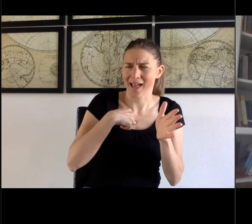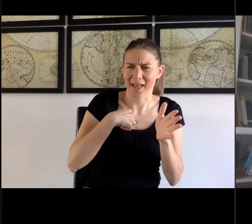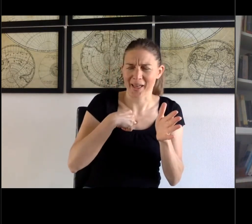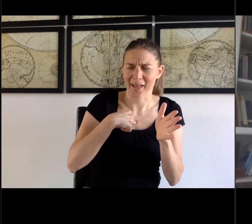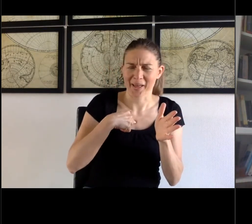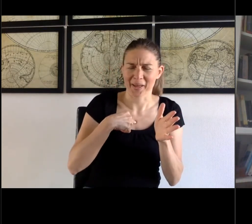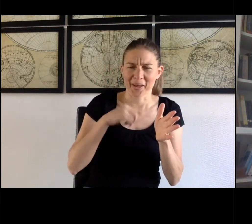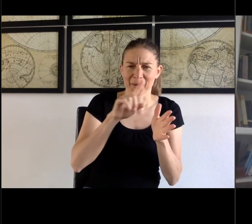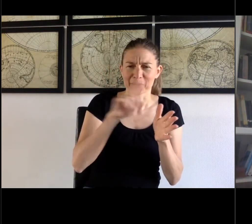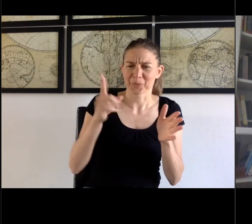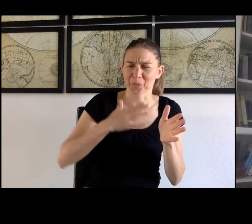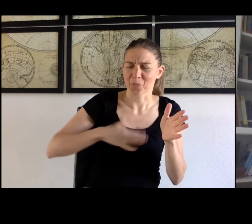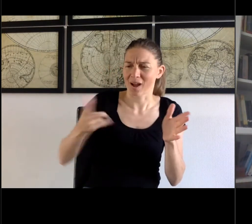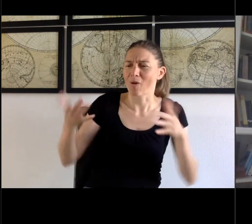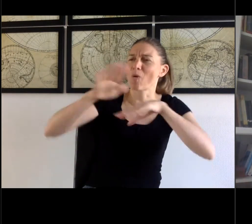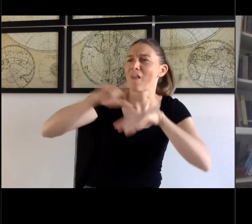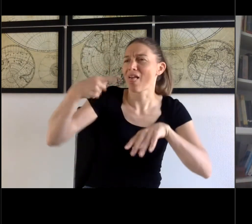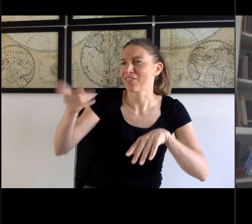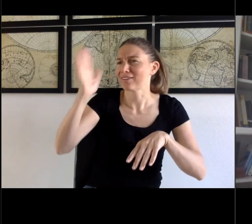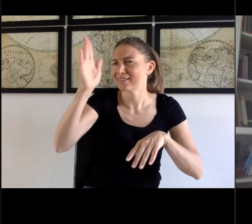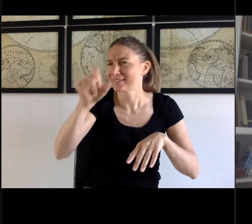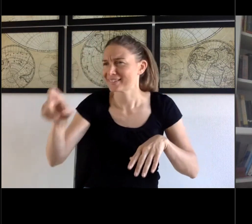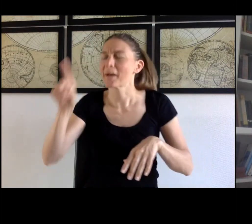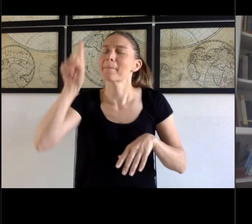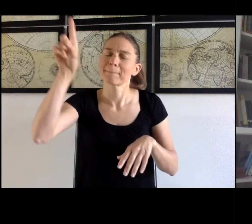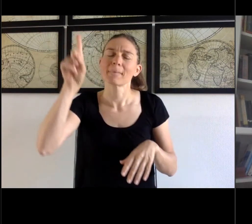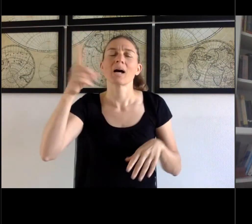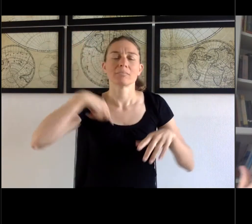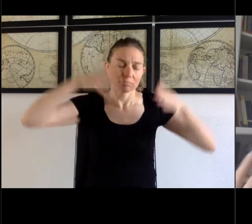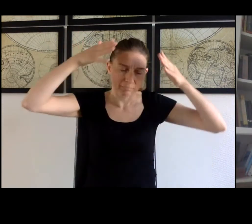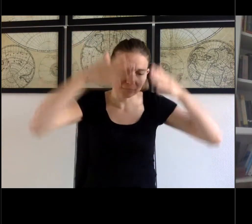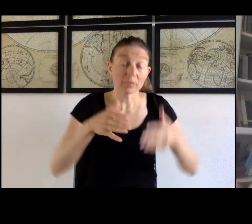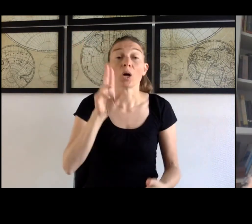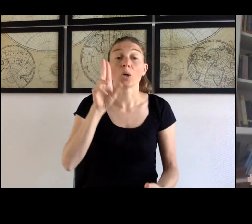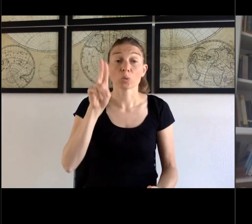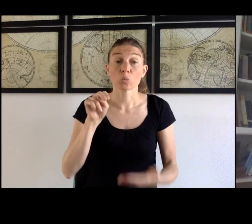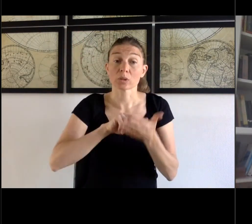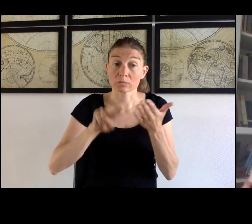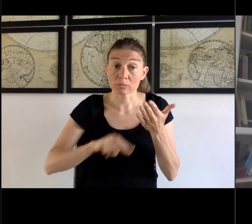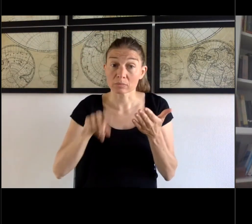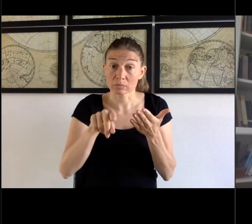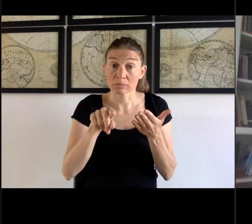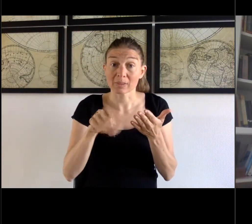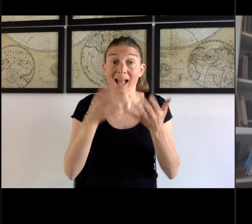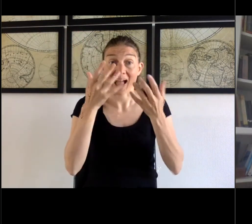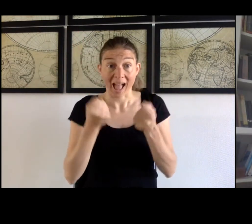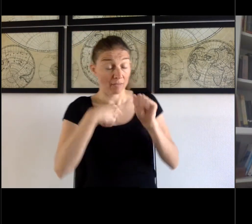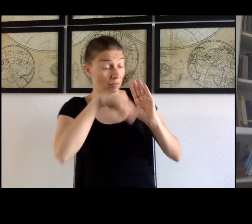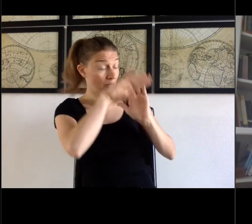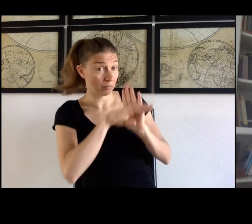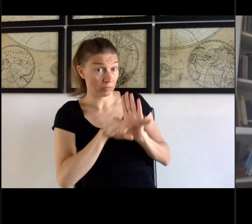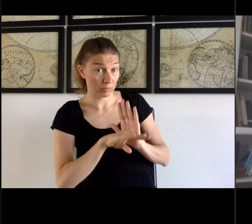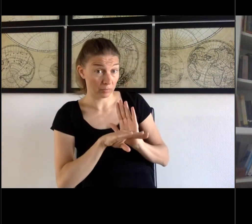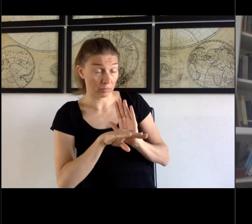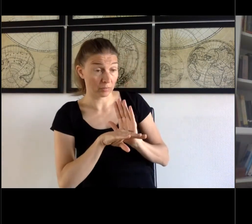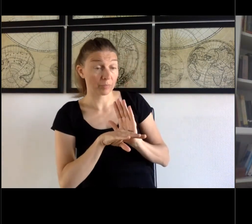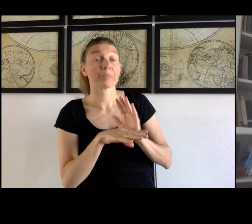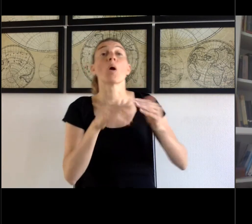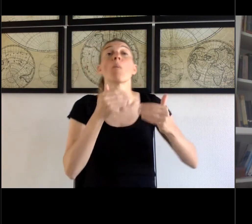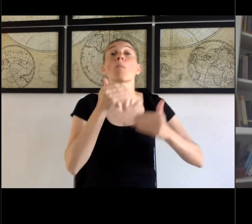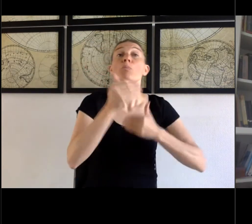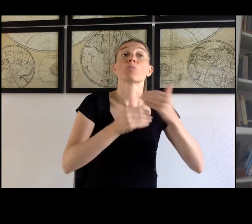basic alignment with the Convention on the Rights of Persons with Disabilities when engaging in this process? The first step, that is